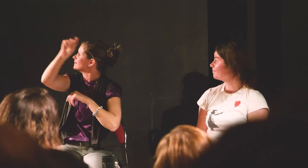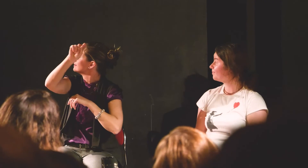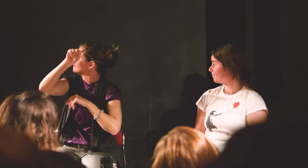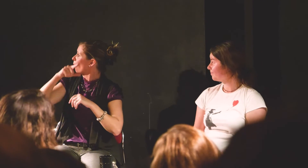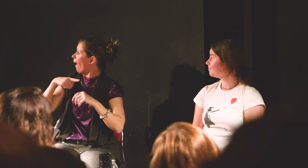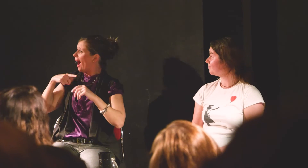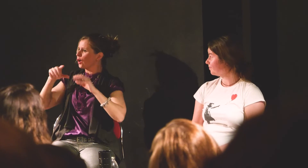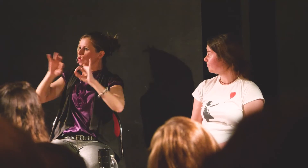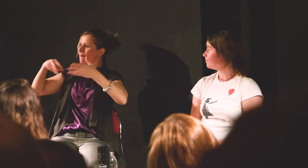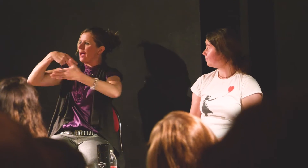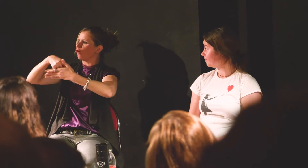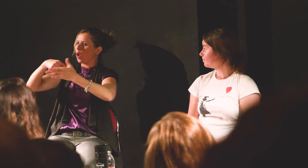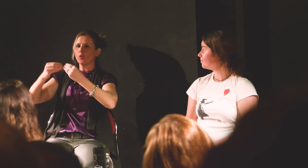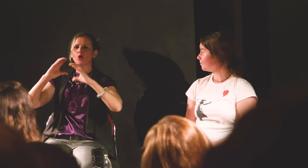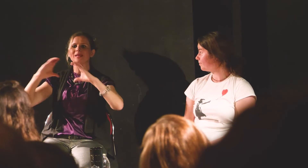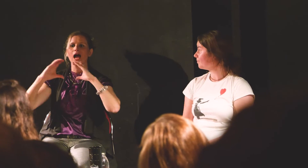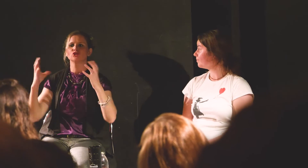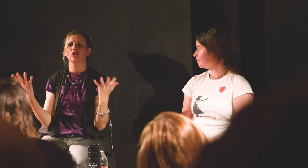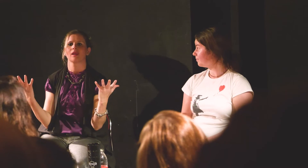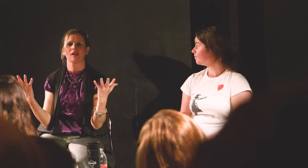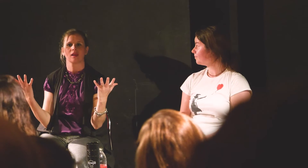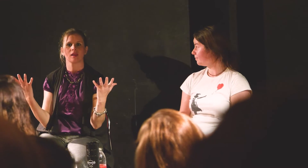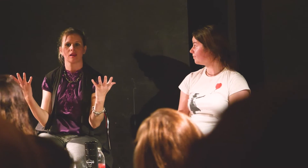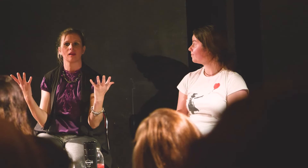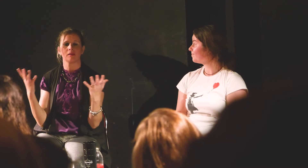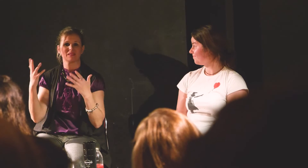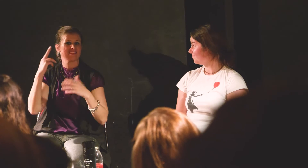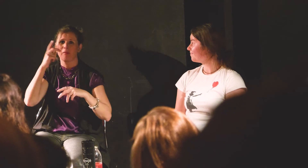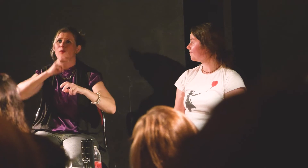I think if we look at other countries in terms of communication,